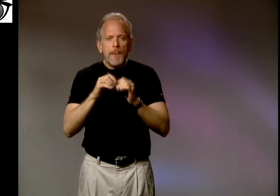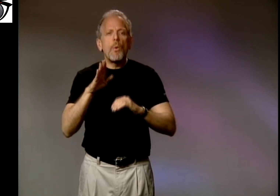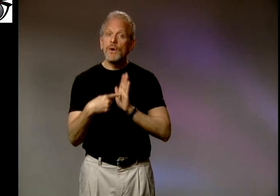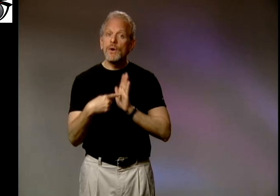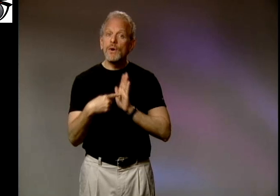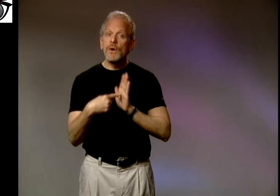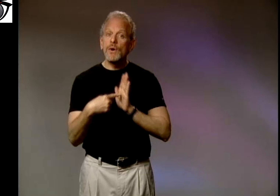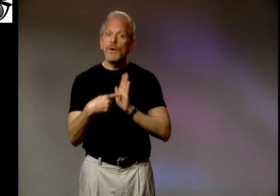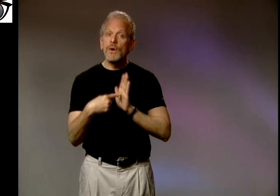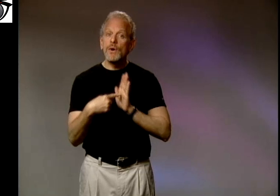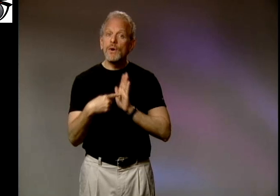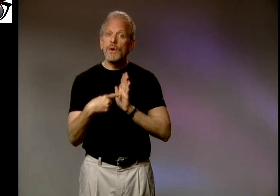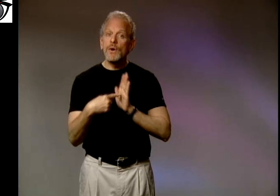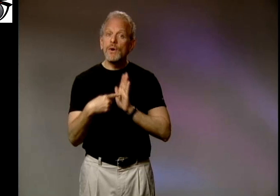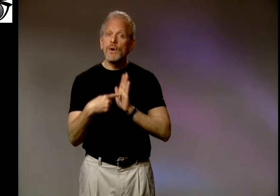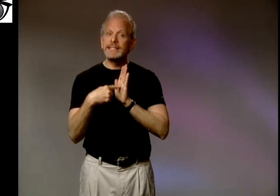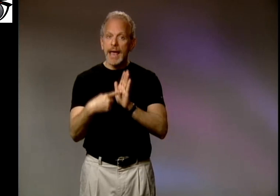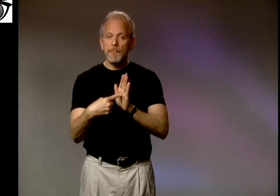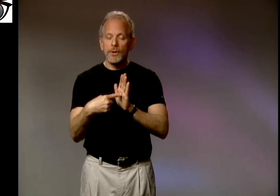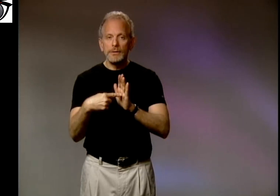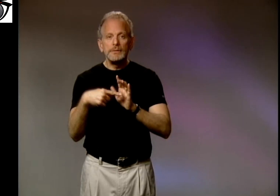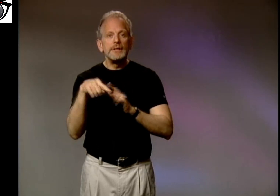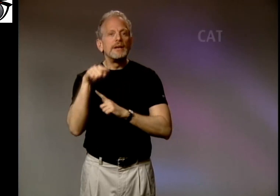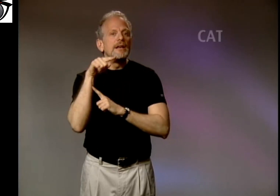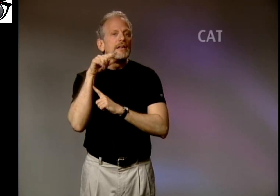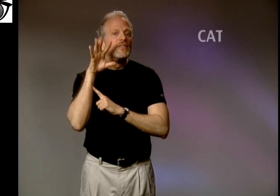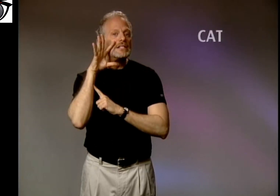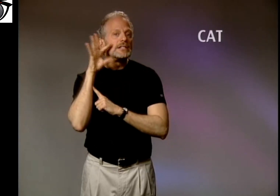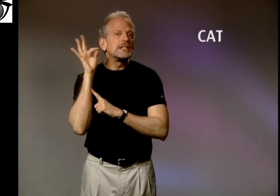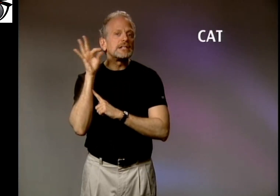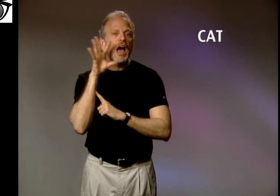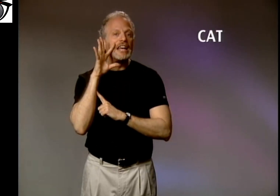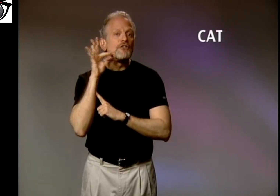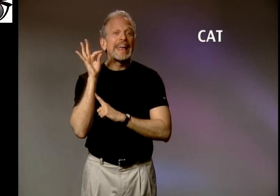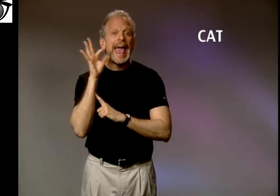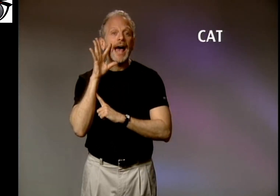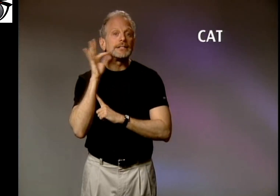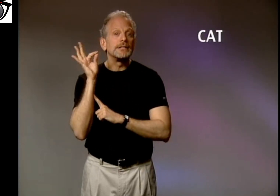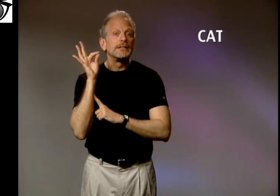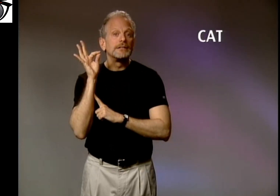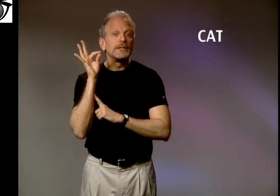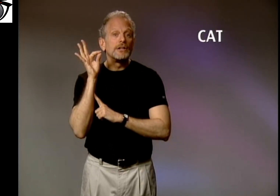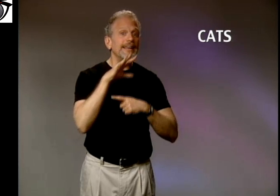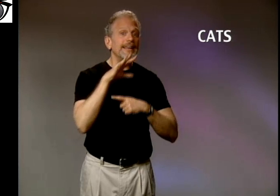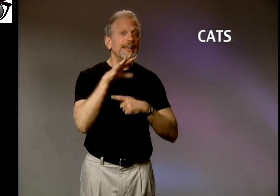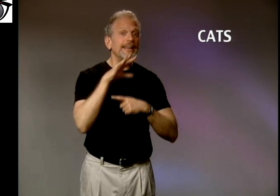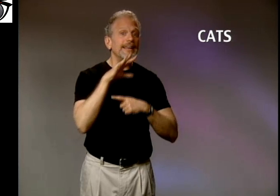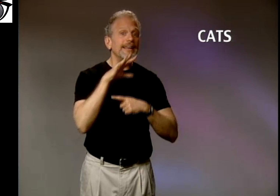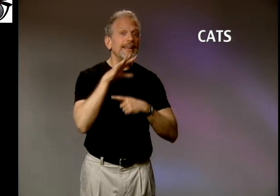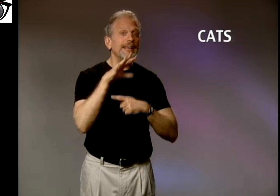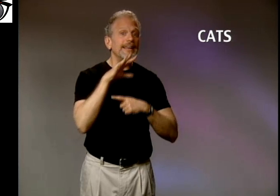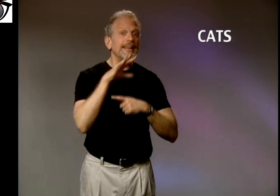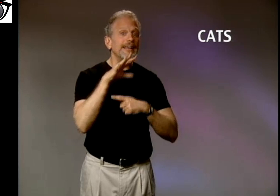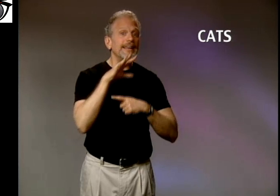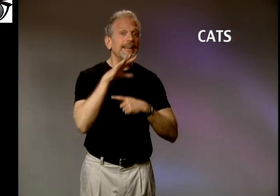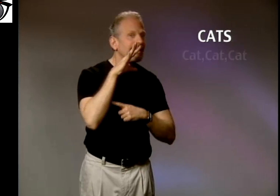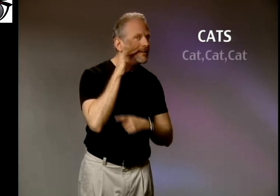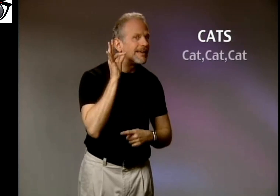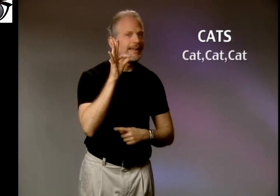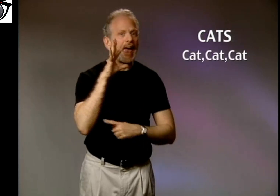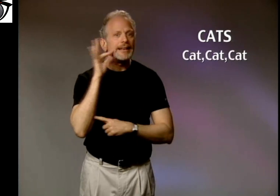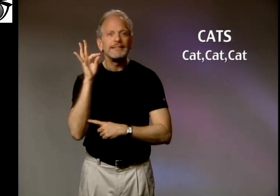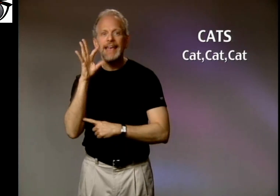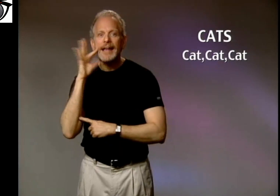indicate that there are more than one thing. For example, this is the sign for cat. For cats,